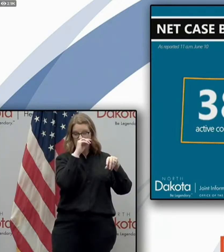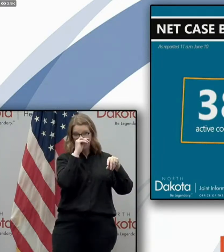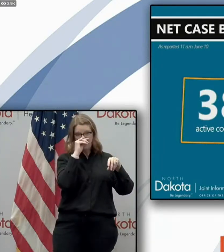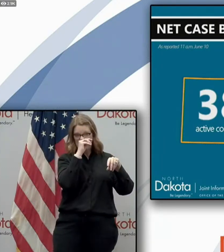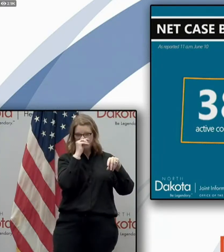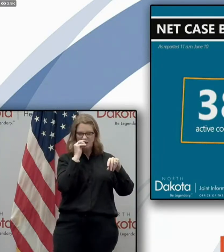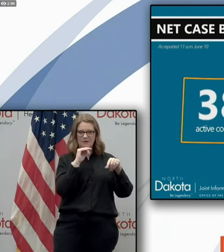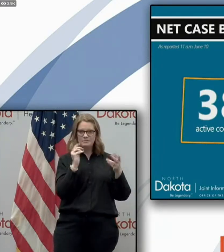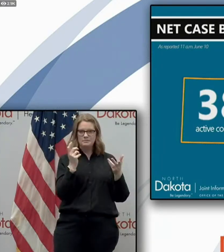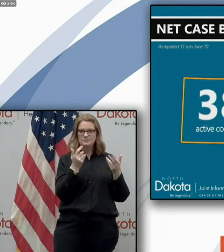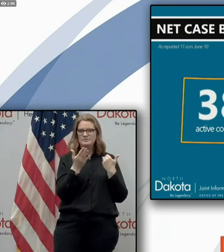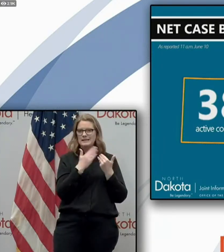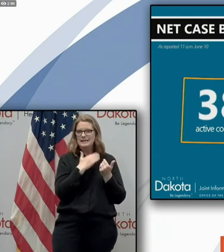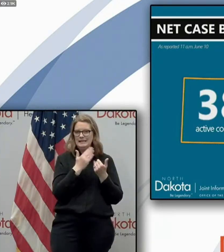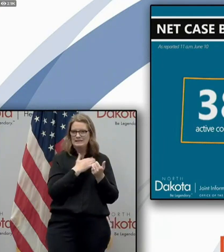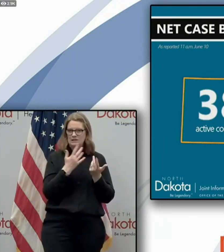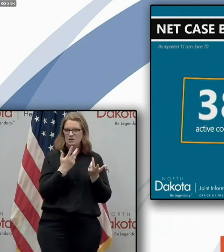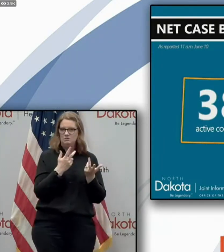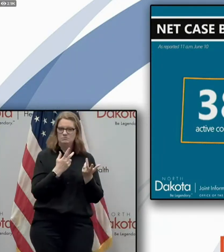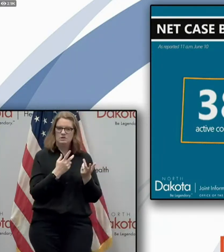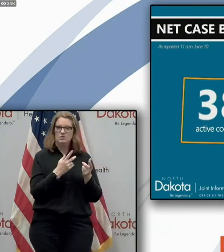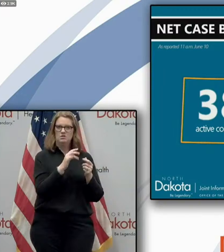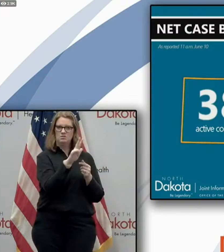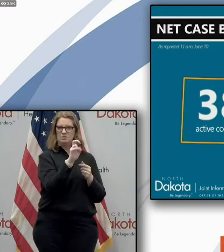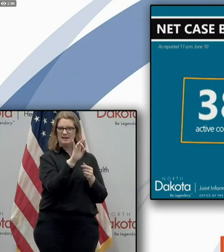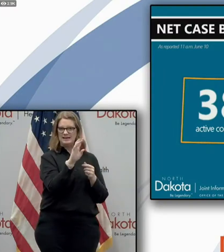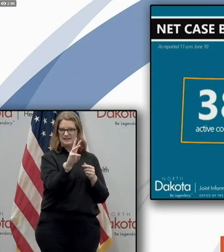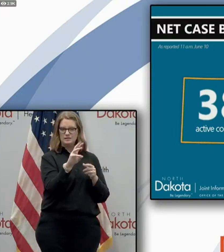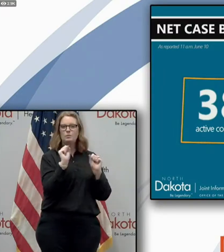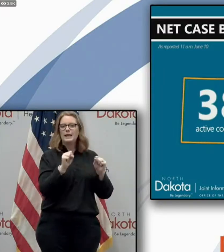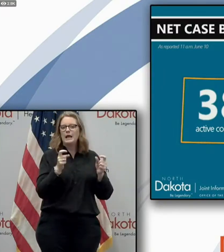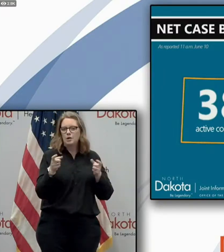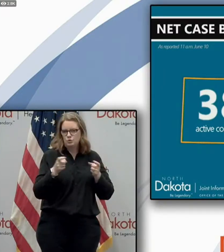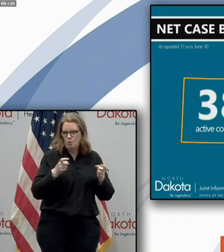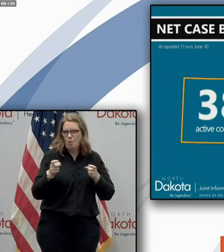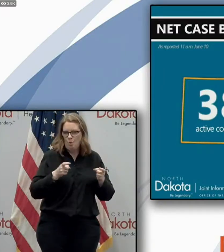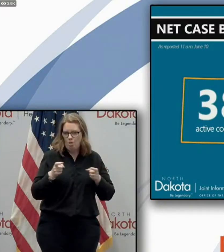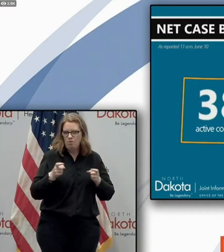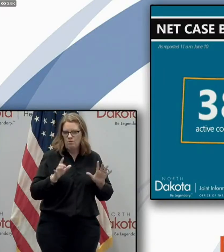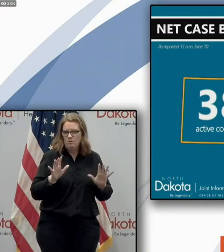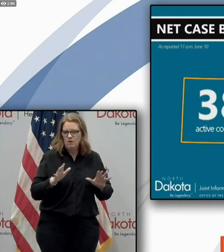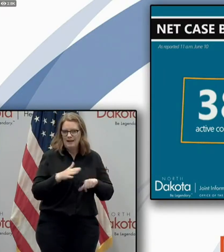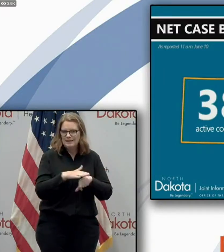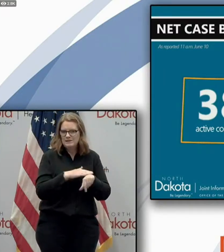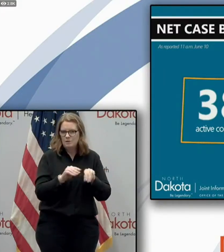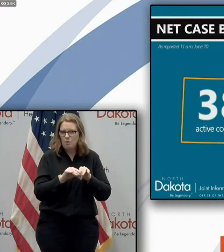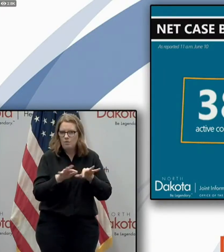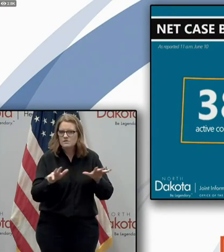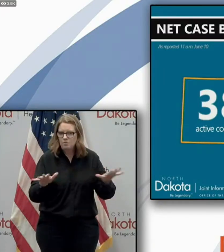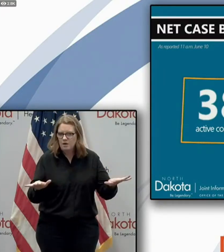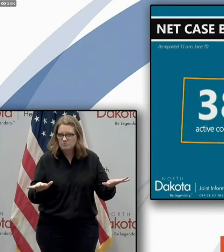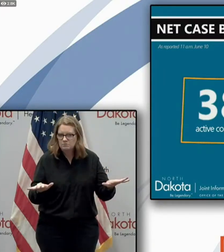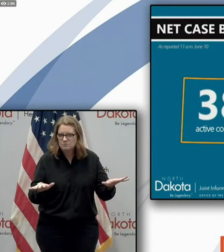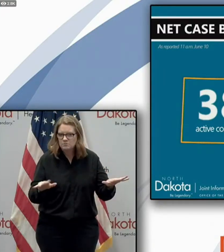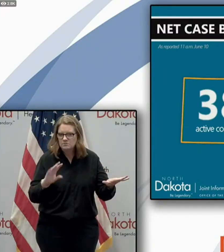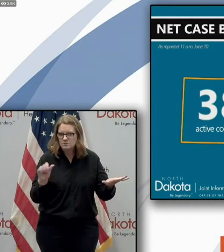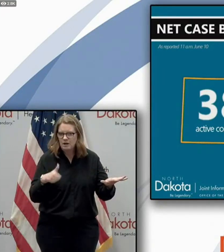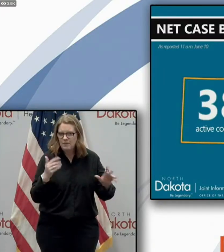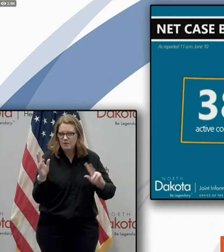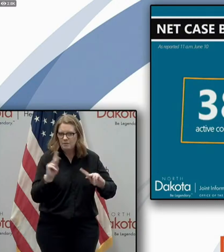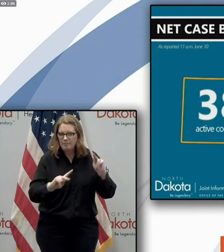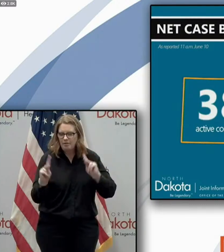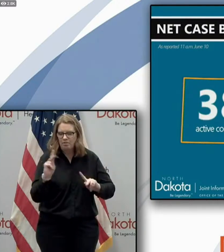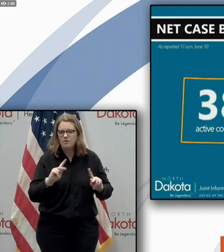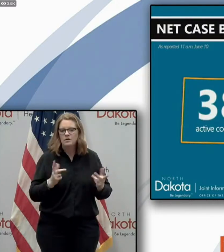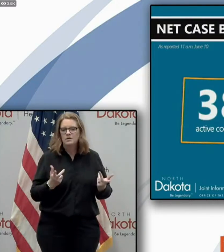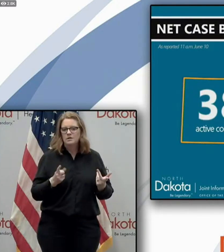state, the easier it is for us to control and slow the spread of other people becoming